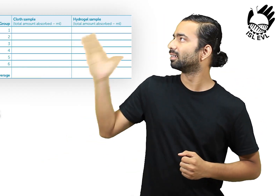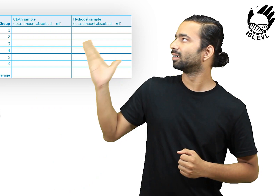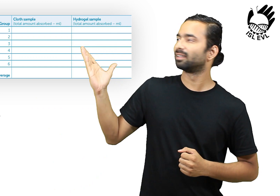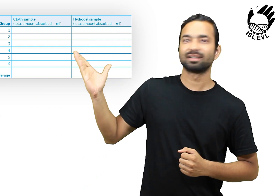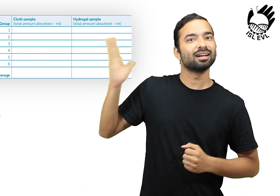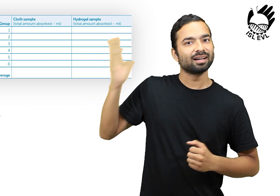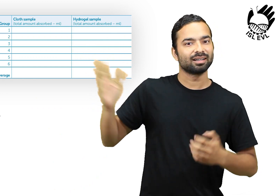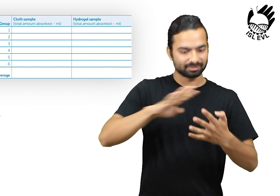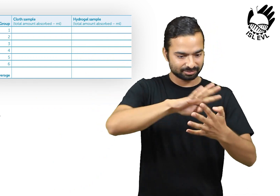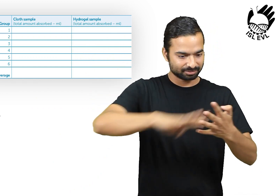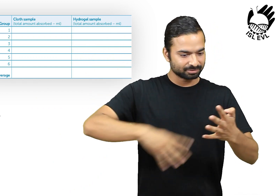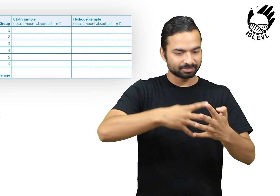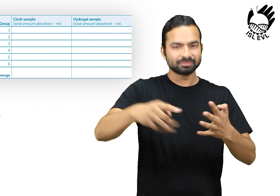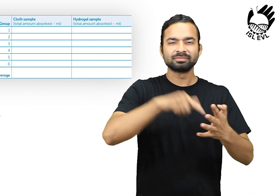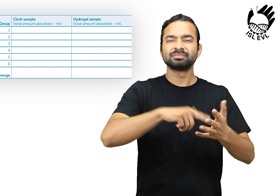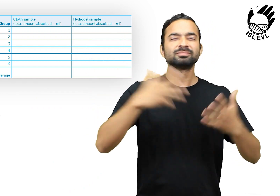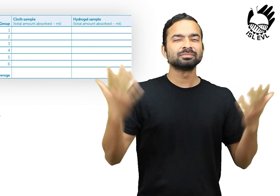and access to a clean water source.